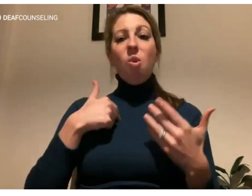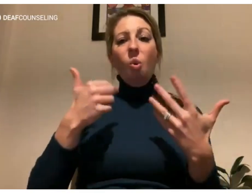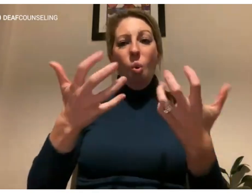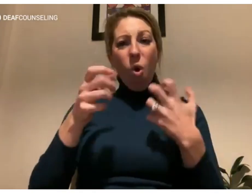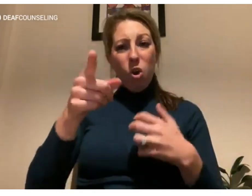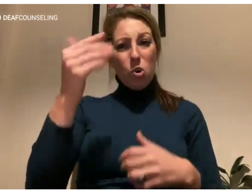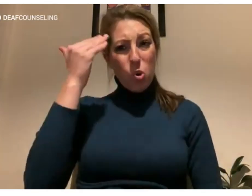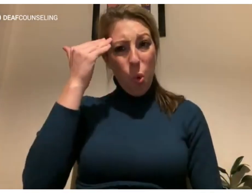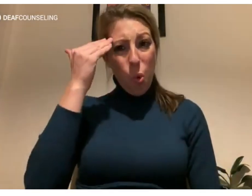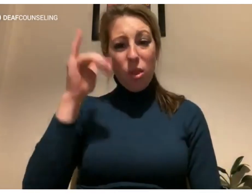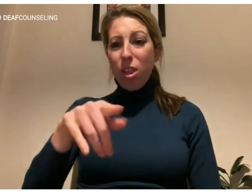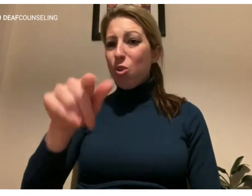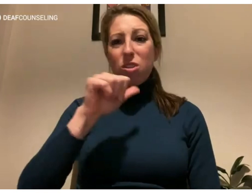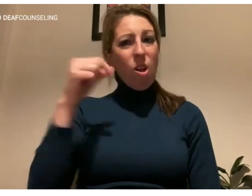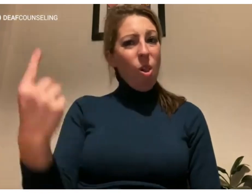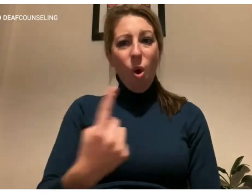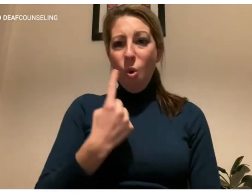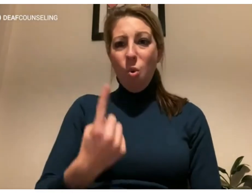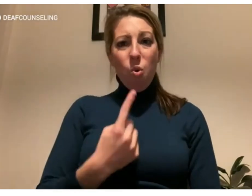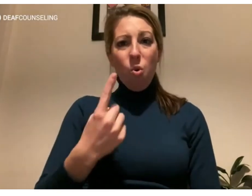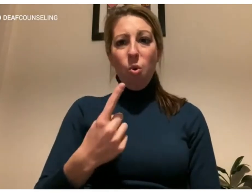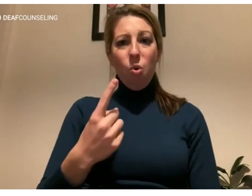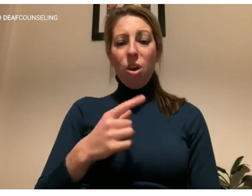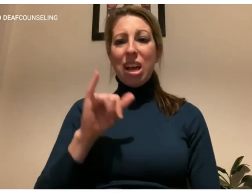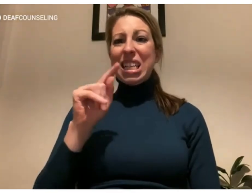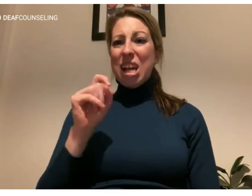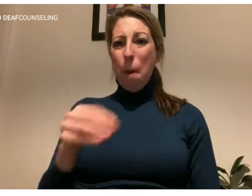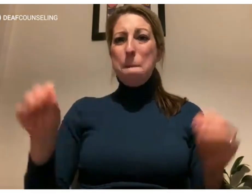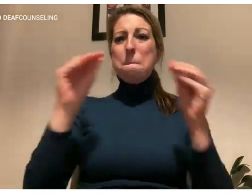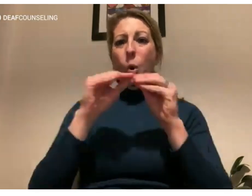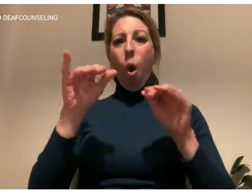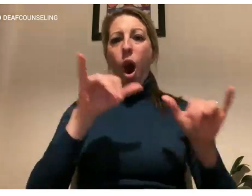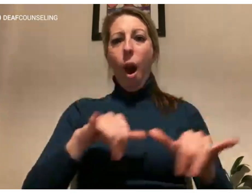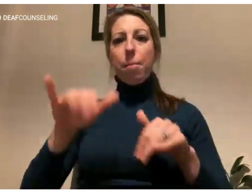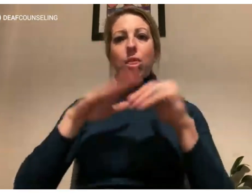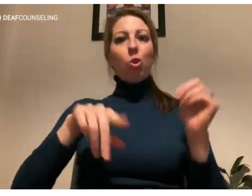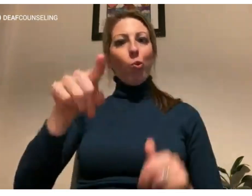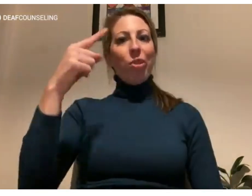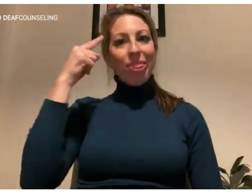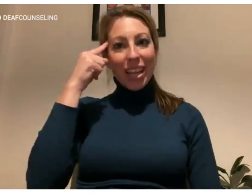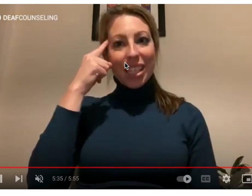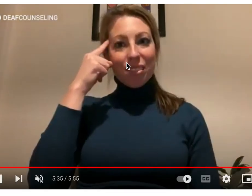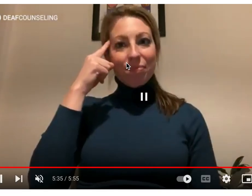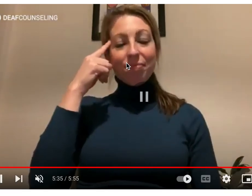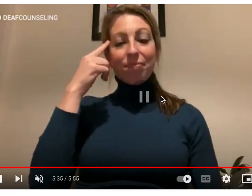It will help you. If you want to know, interpreter wants to restructure.